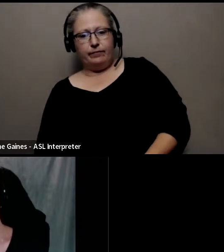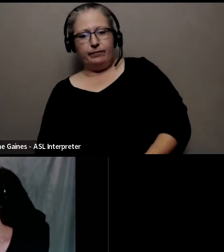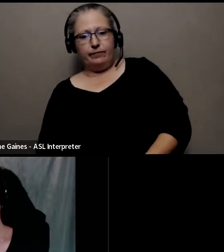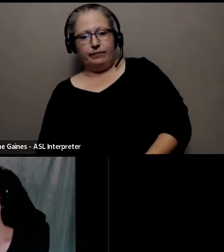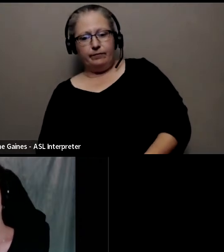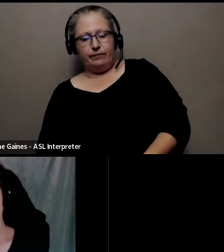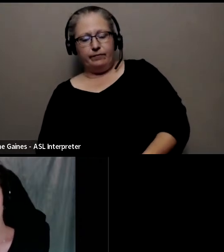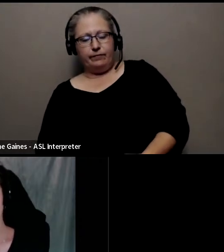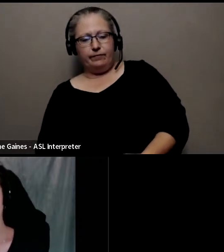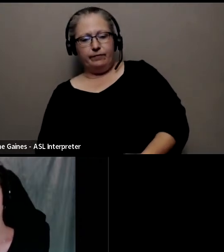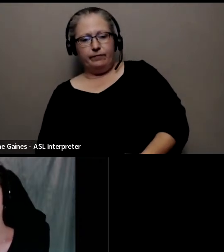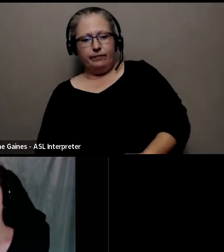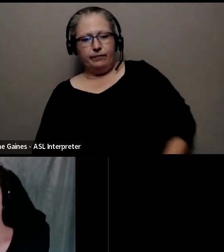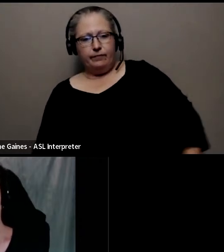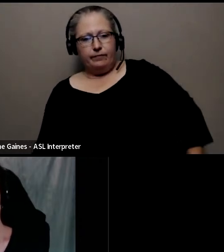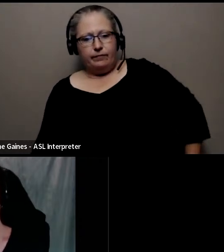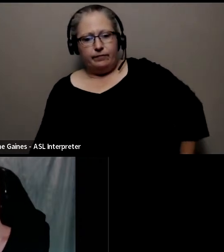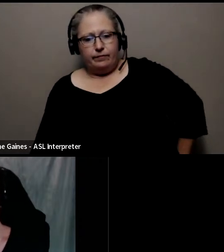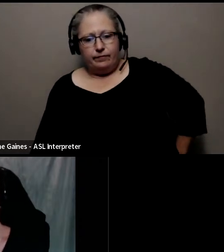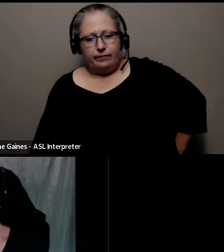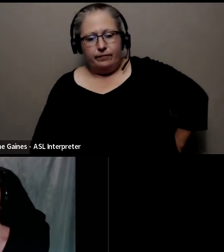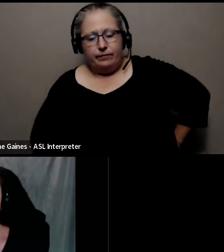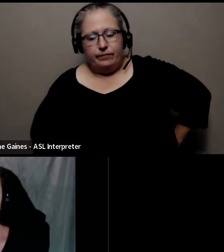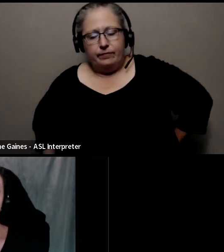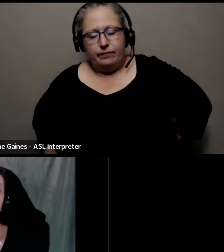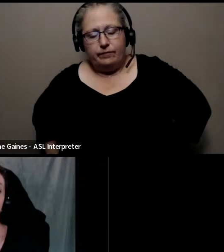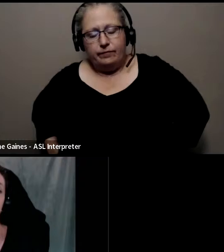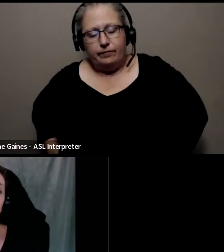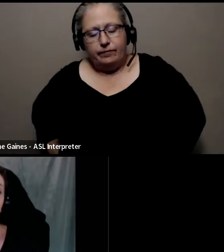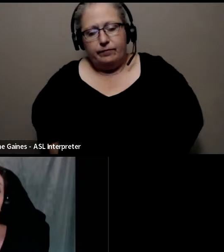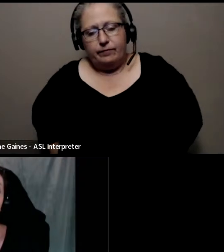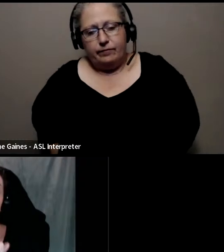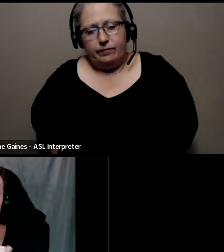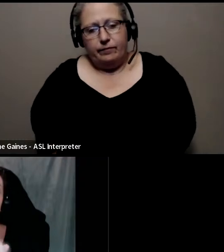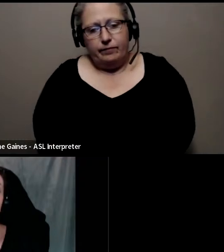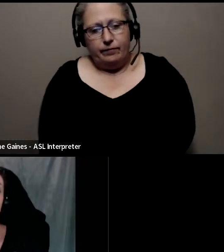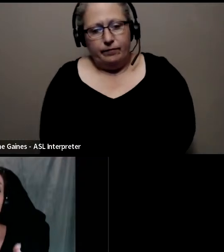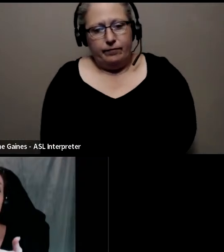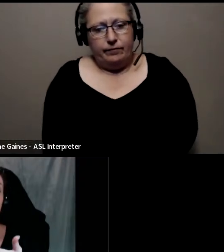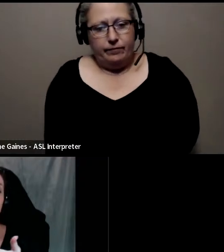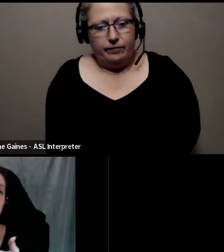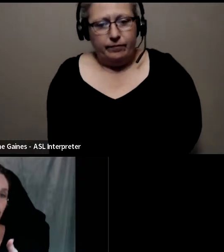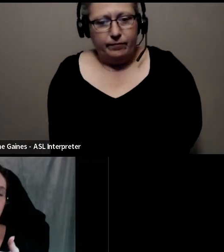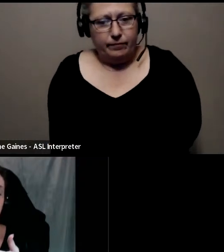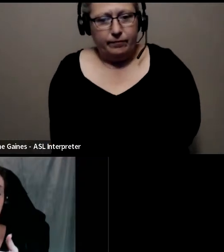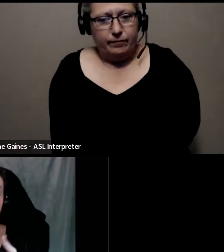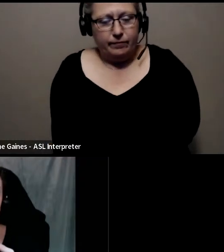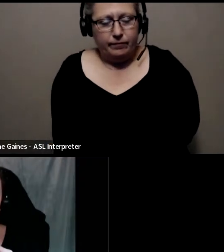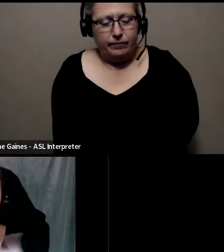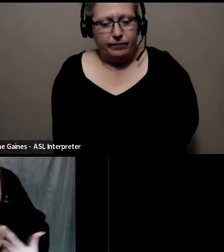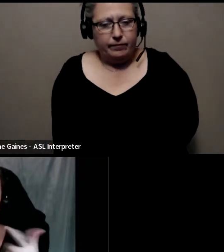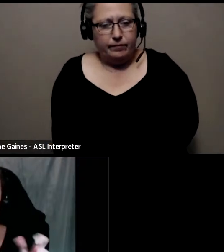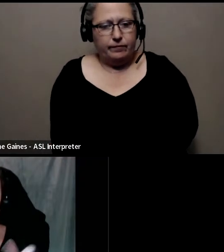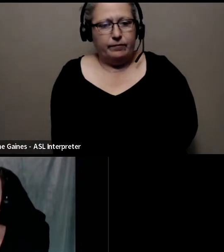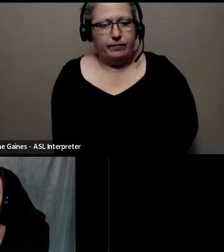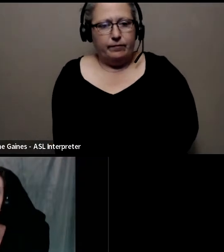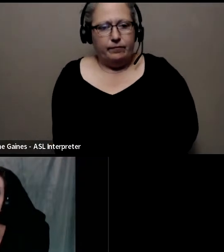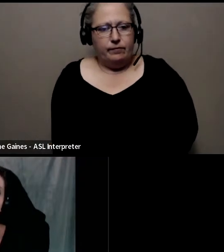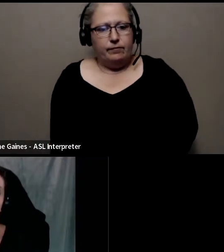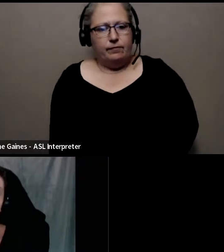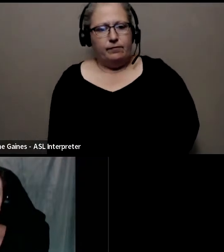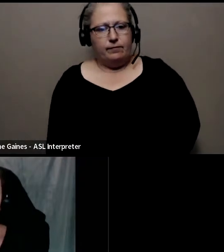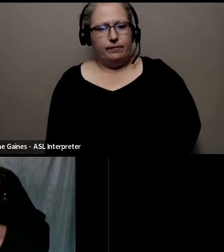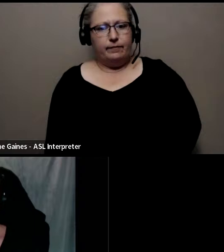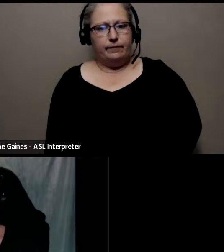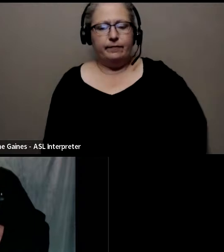98 guarantee will actually decrease significantly year over year. This year, sorry, maybe I didn't. No, I